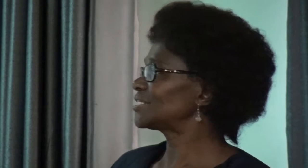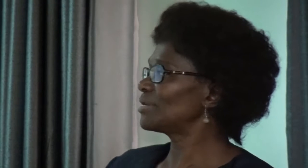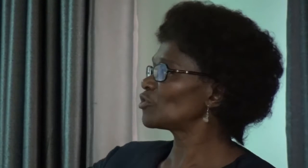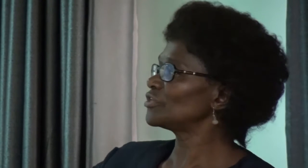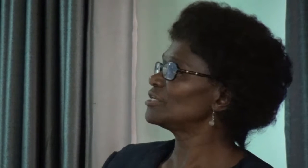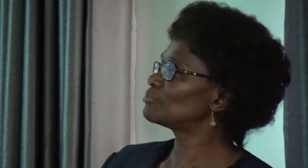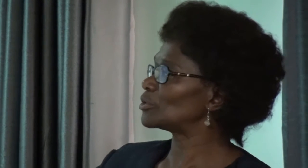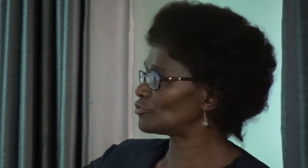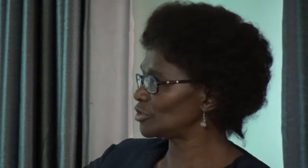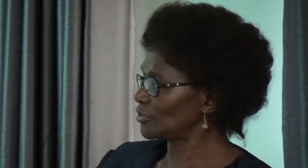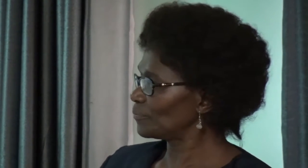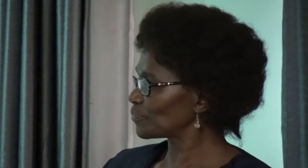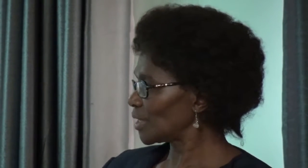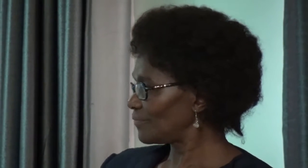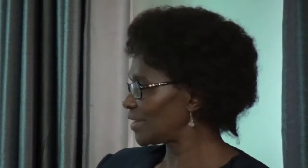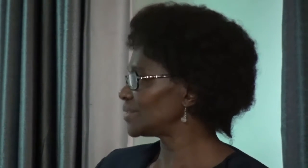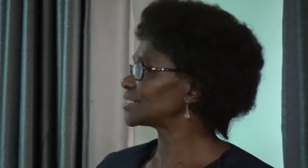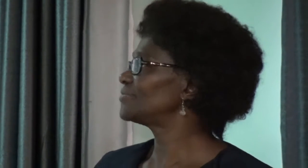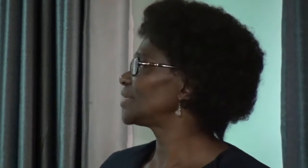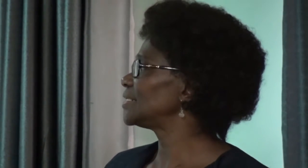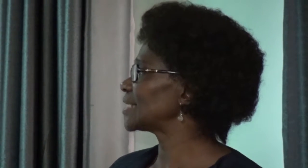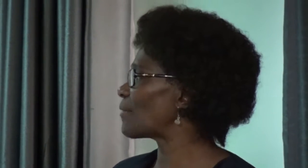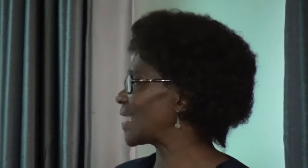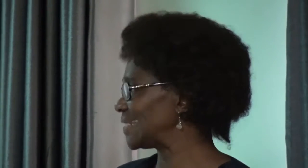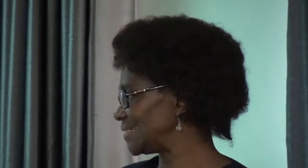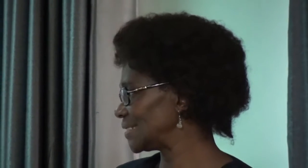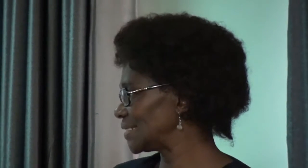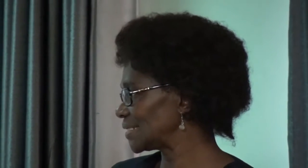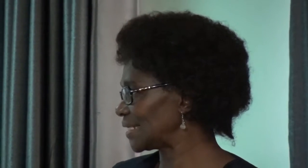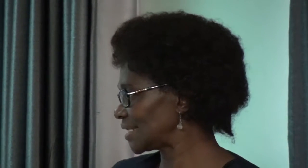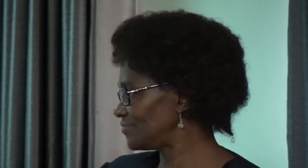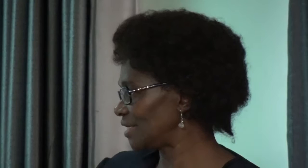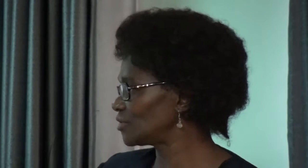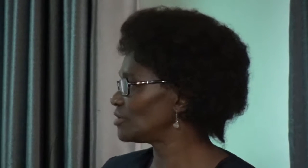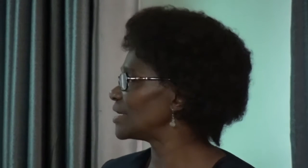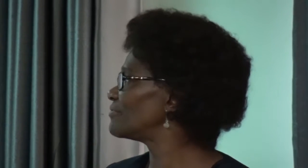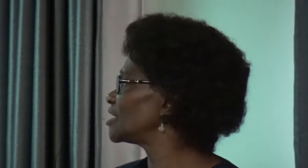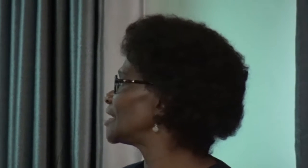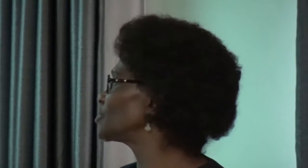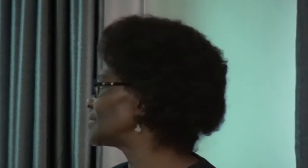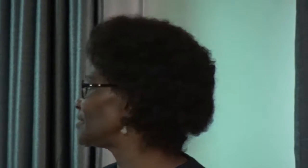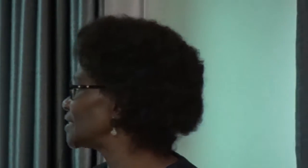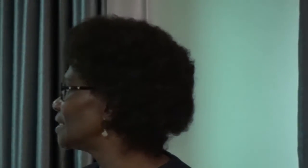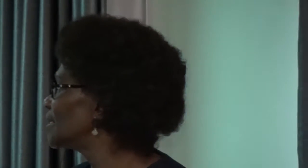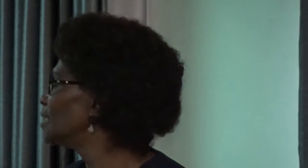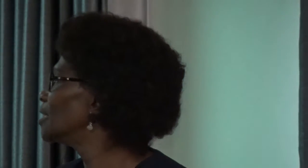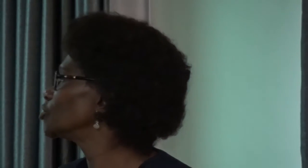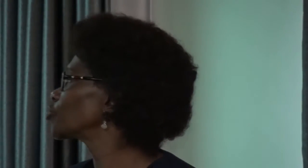there's assessment of e-portfolio. Then the certificate is awarded. That certificate will be a very nice